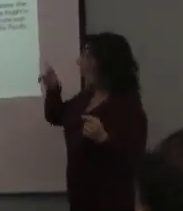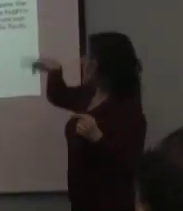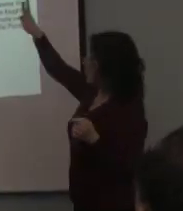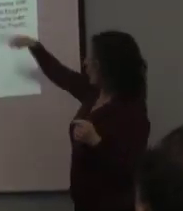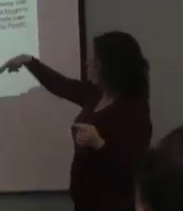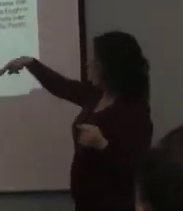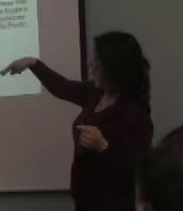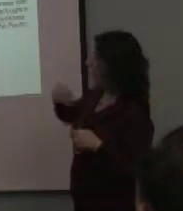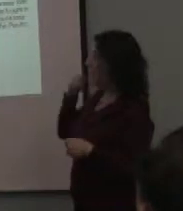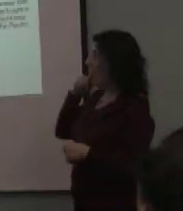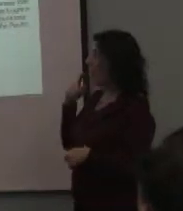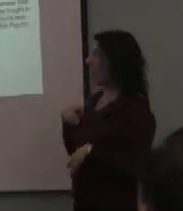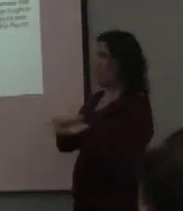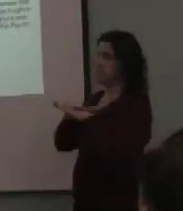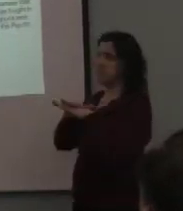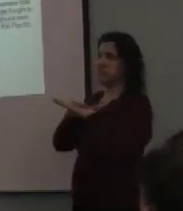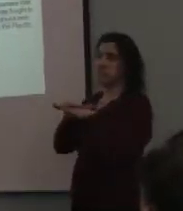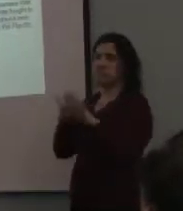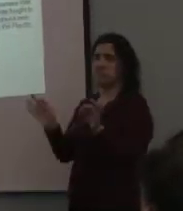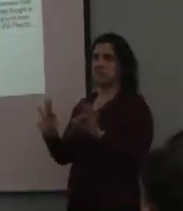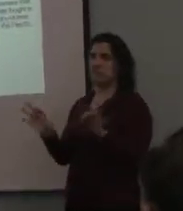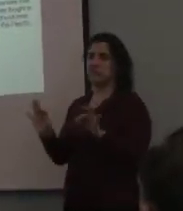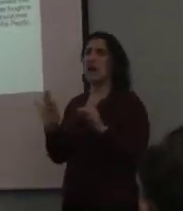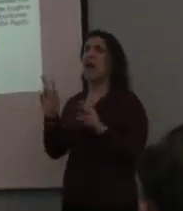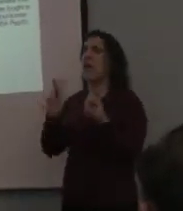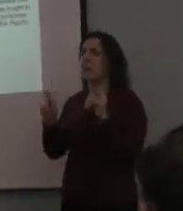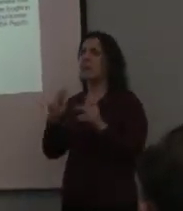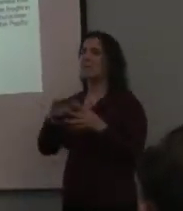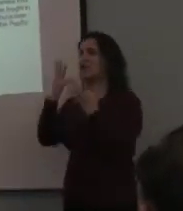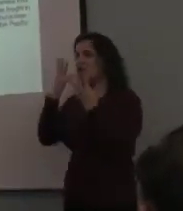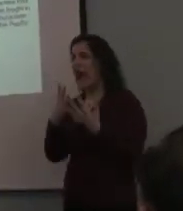this and I went, A People's